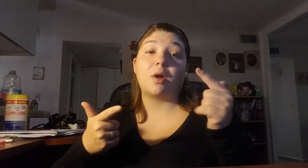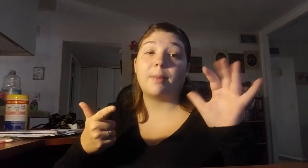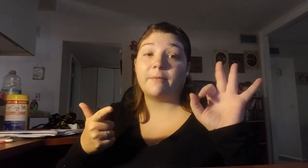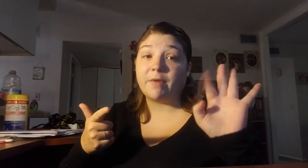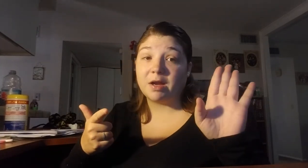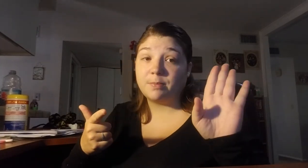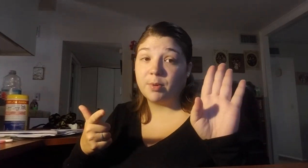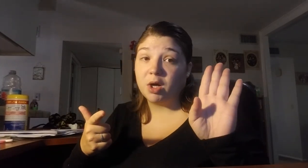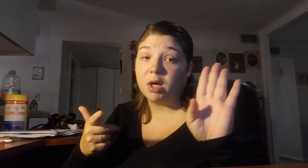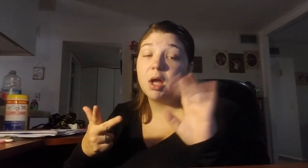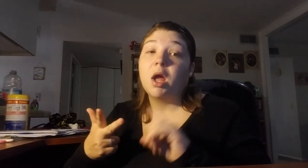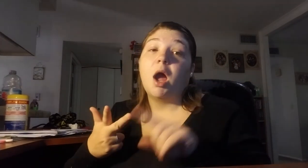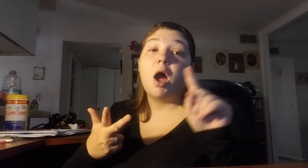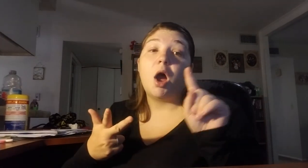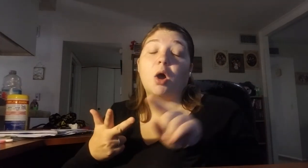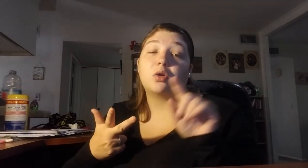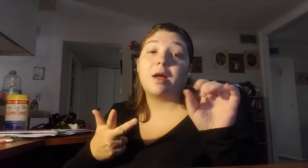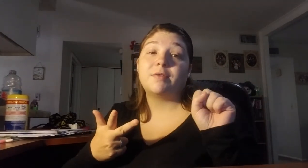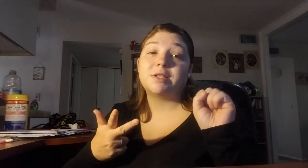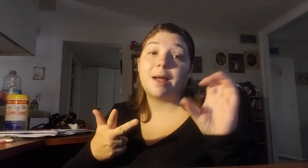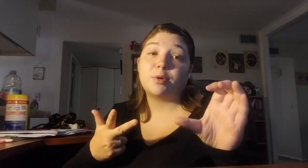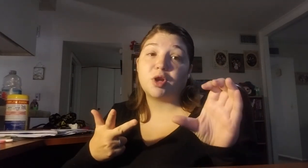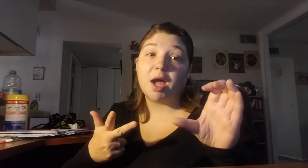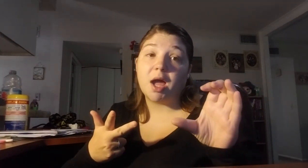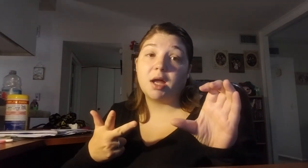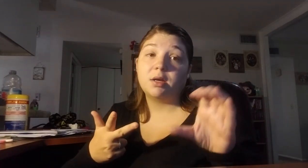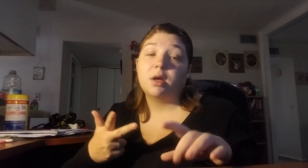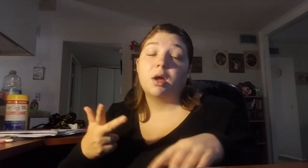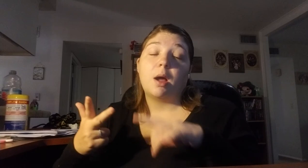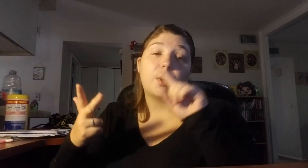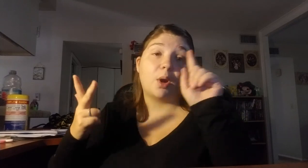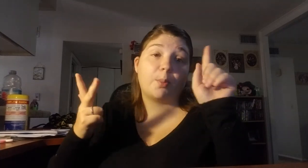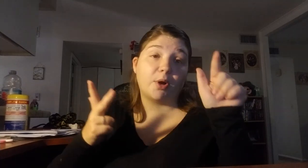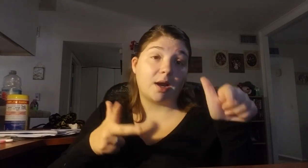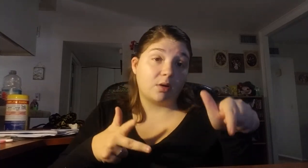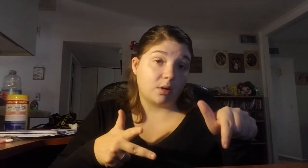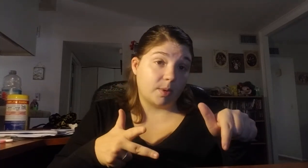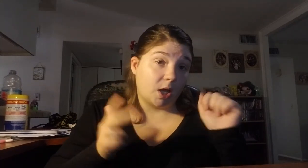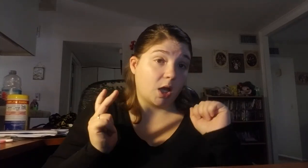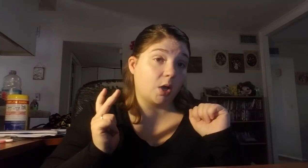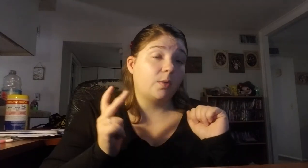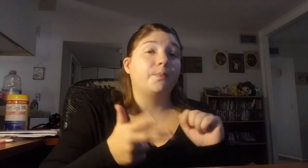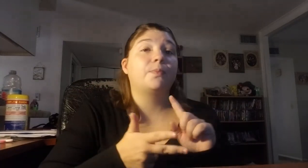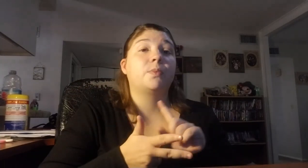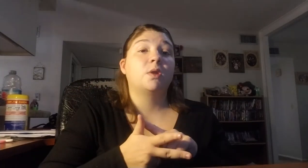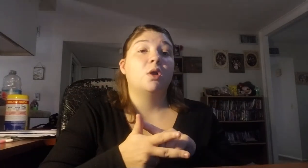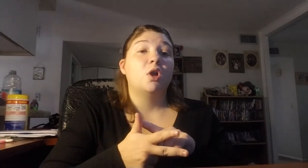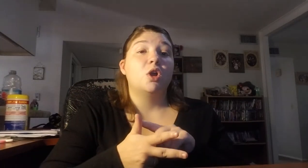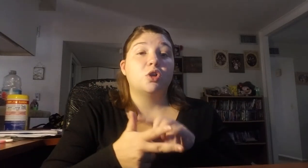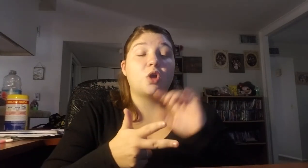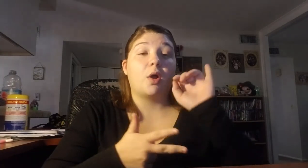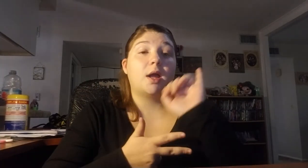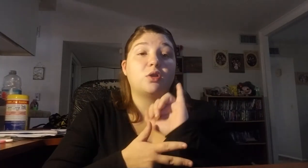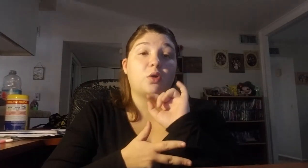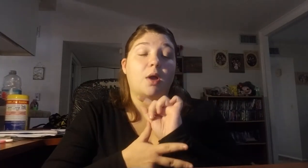and Facebook. I also have Snapchat. I'm gonna put it down there below. So Instagram